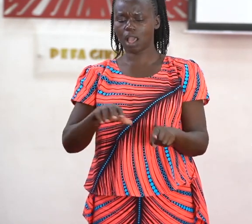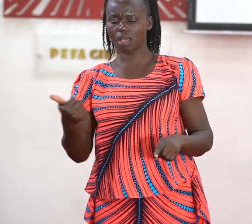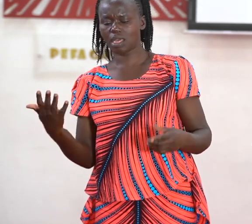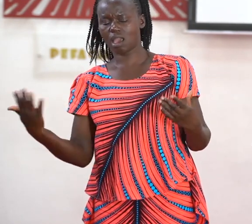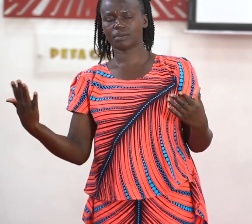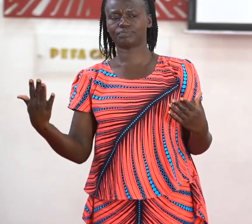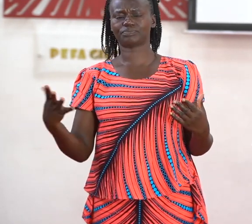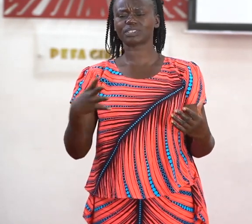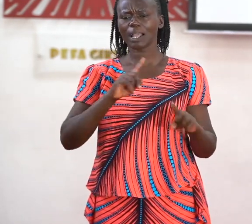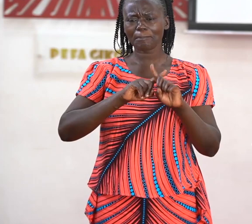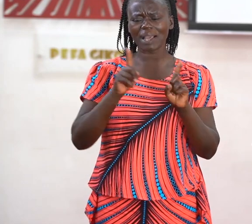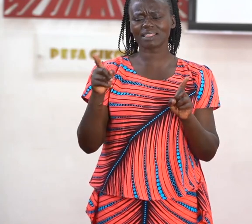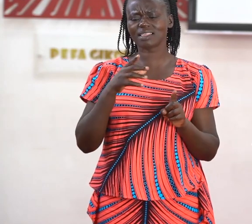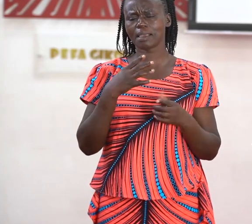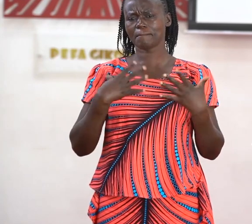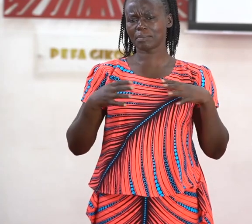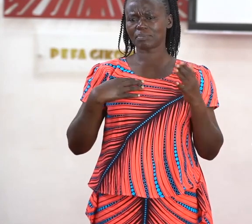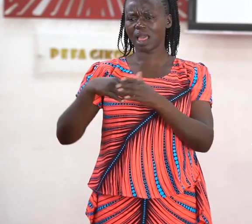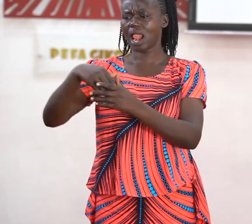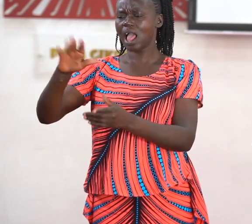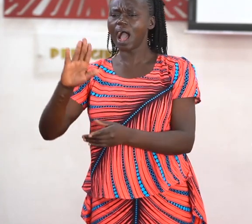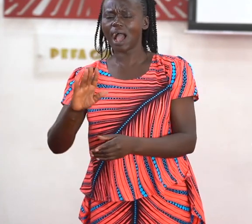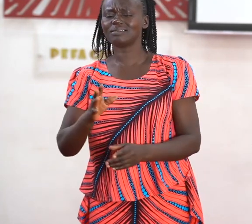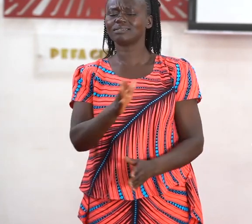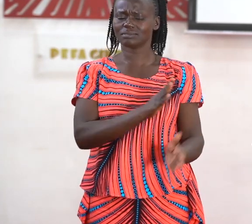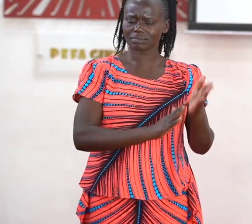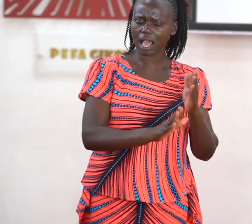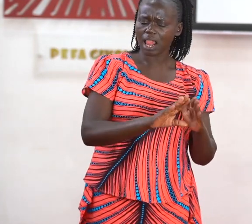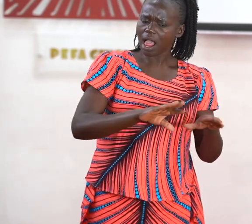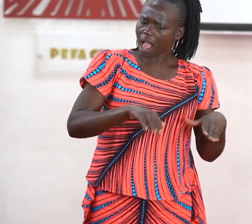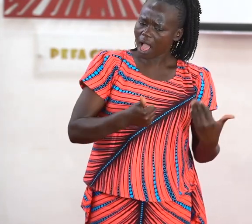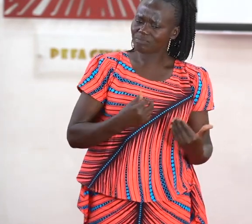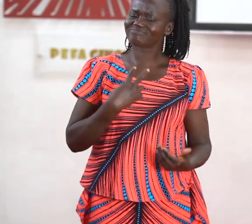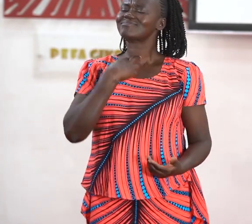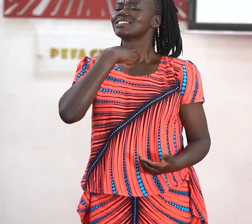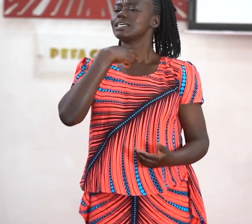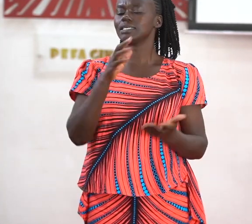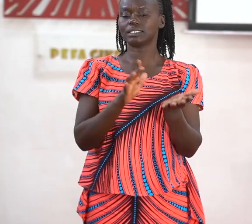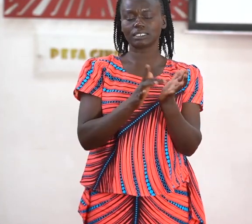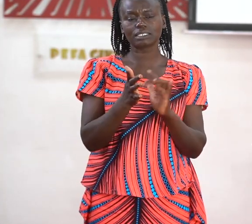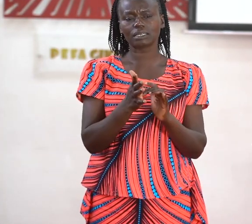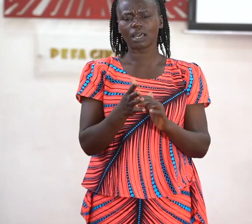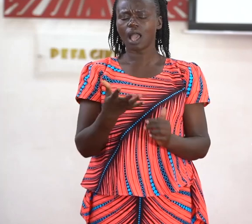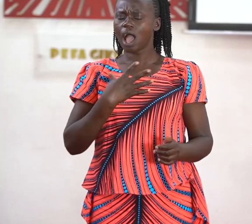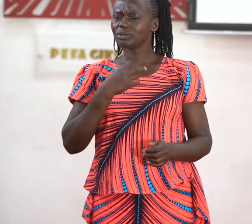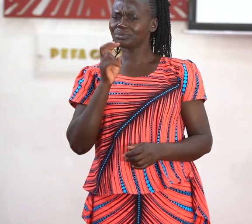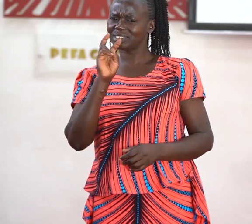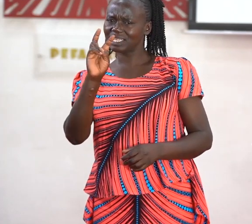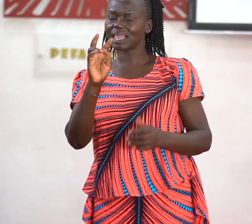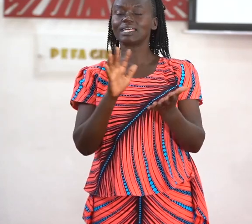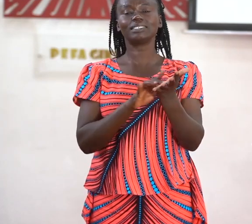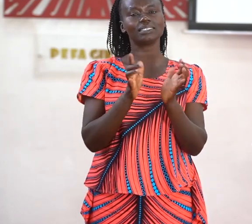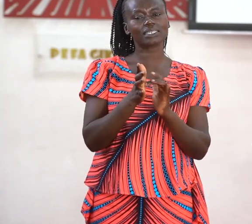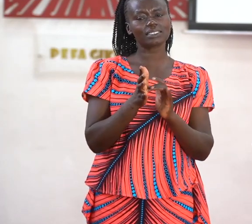the Pharisees went out and plotted how they might kill Jesus. And you see, Jesus, he was